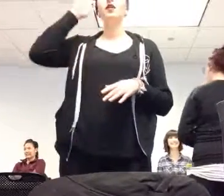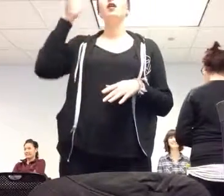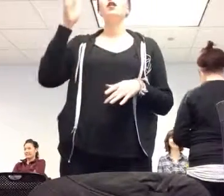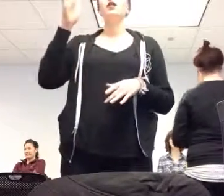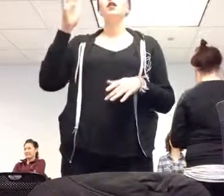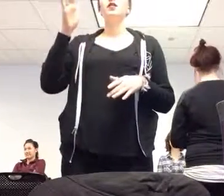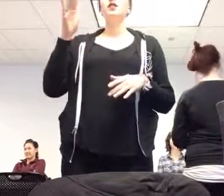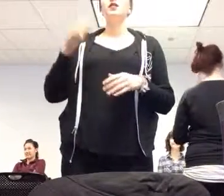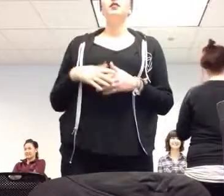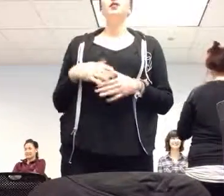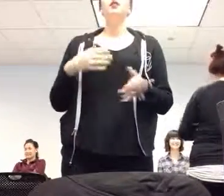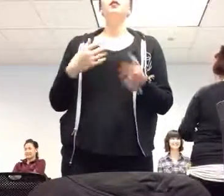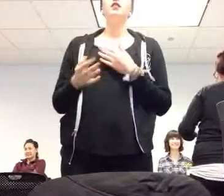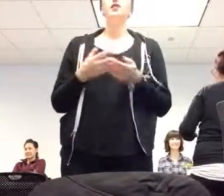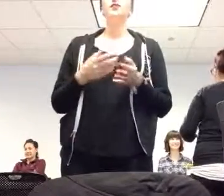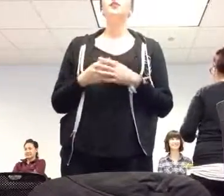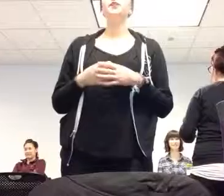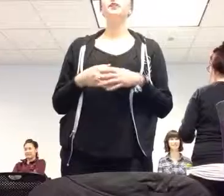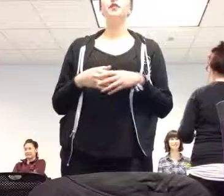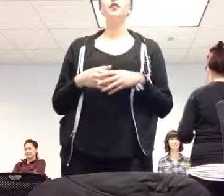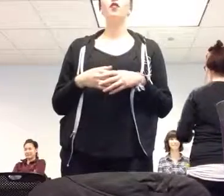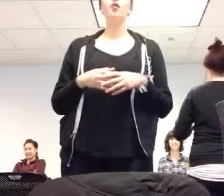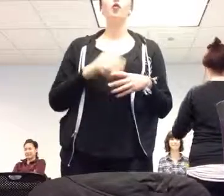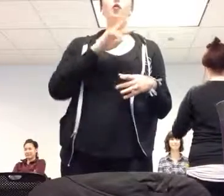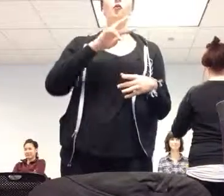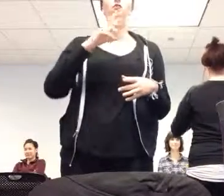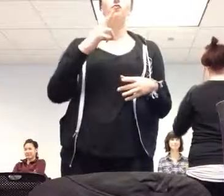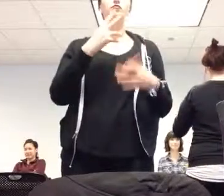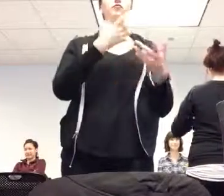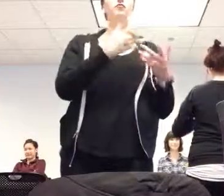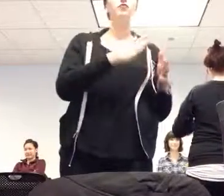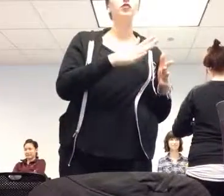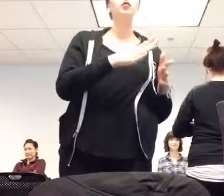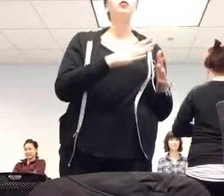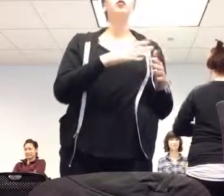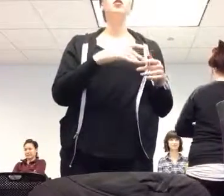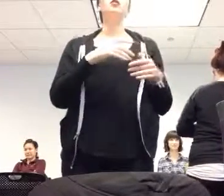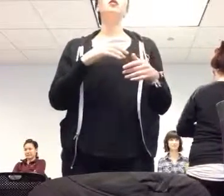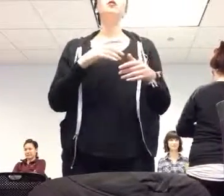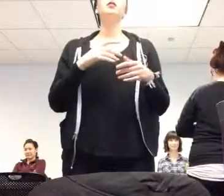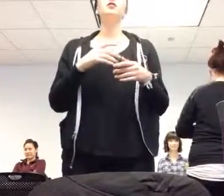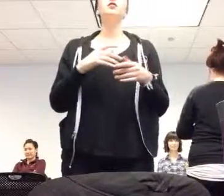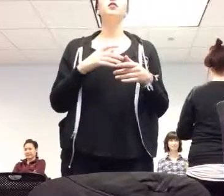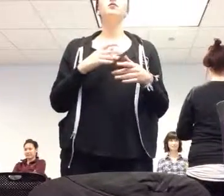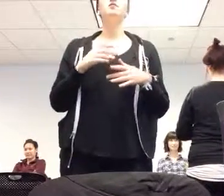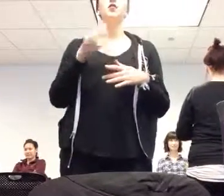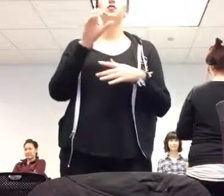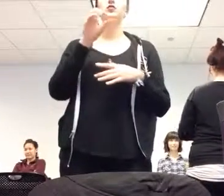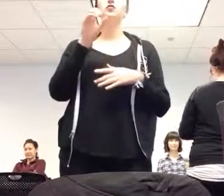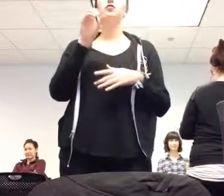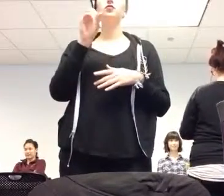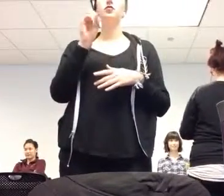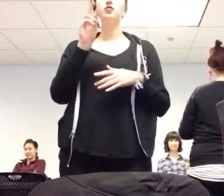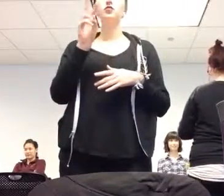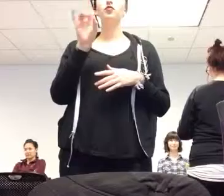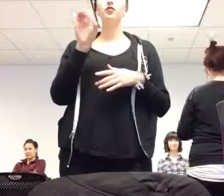Anyway, the end of World War II came. Probably the Soviet Union was, without a doubt, the most